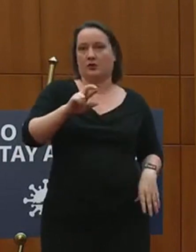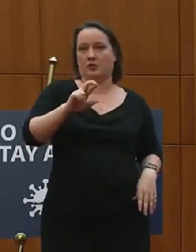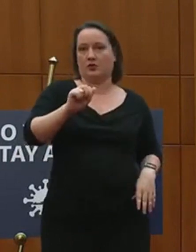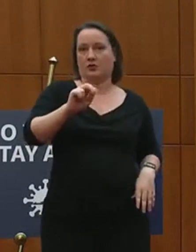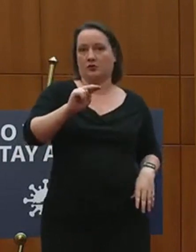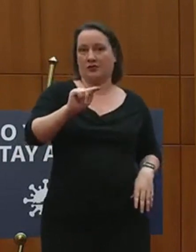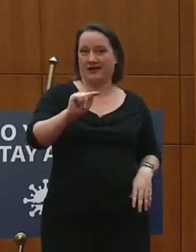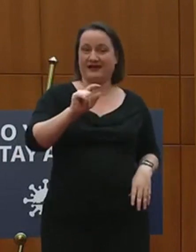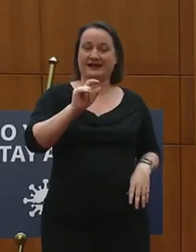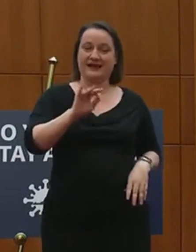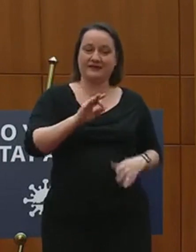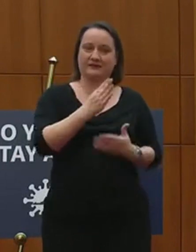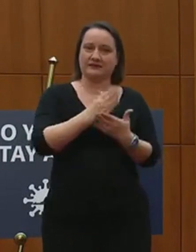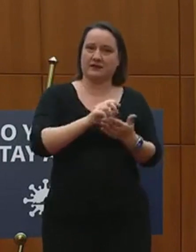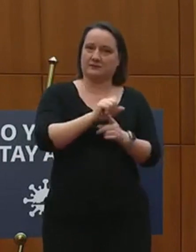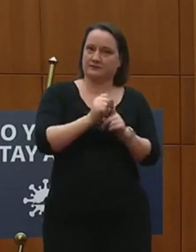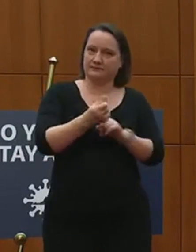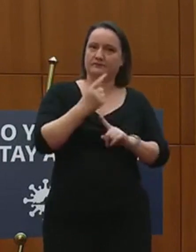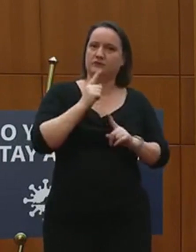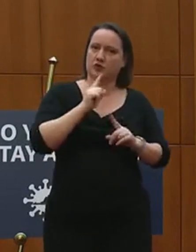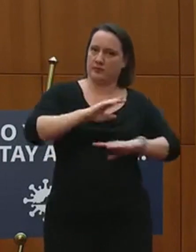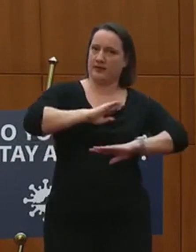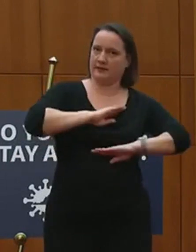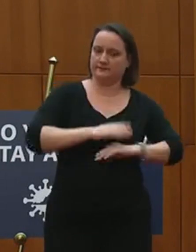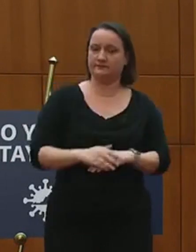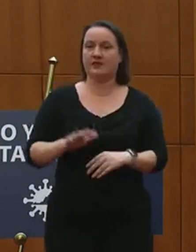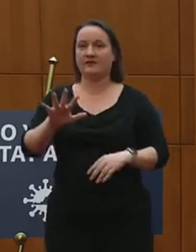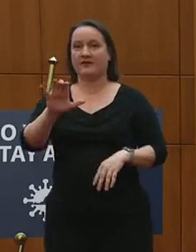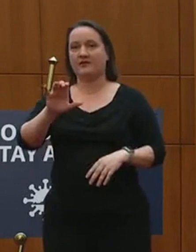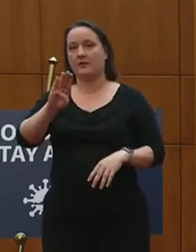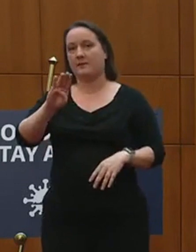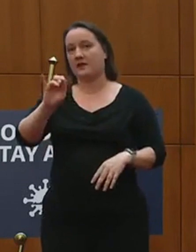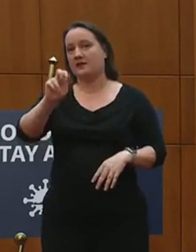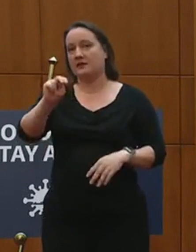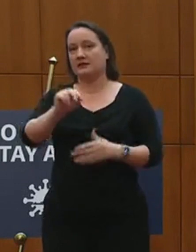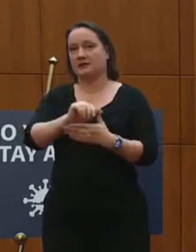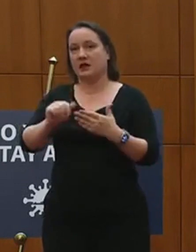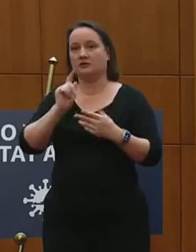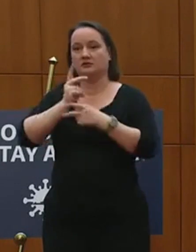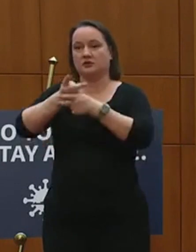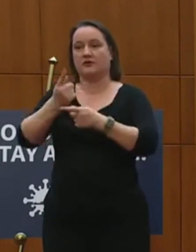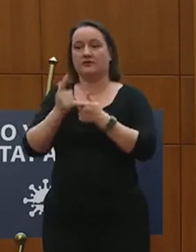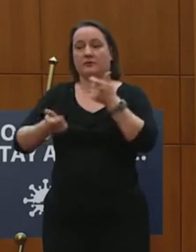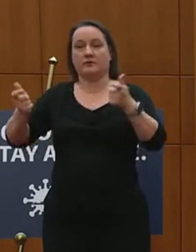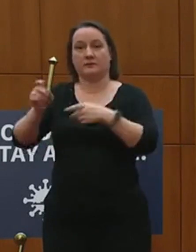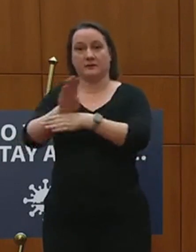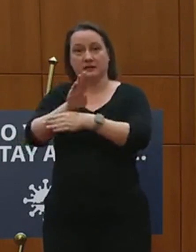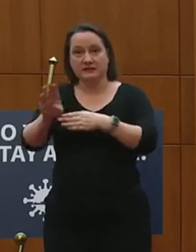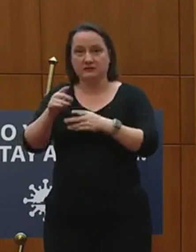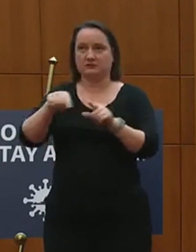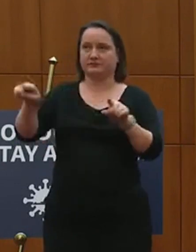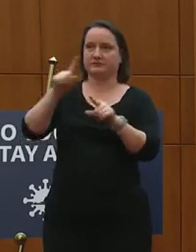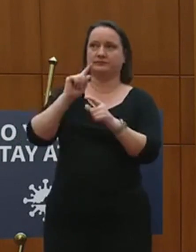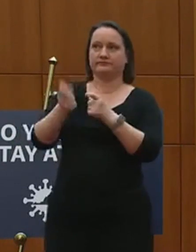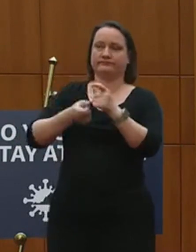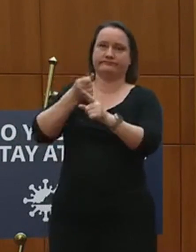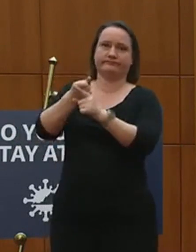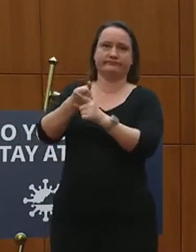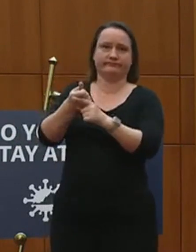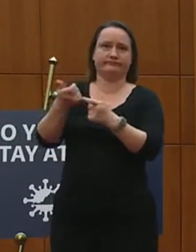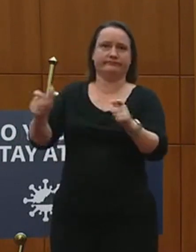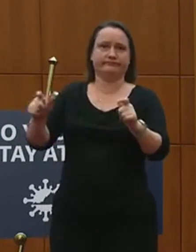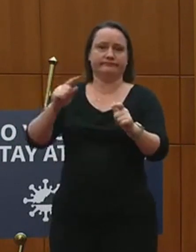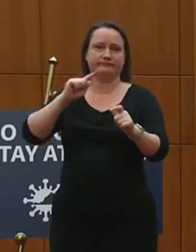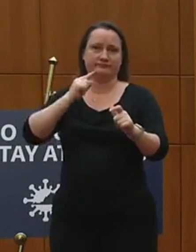conditions. There's $500 billion for loans to large businesses, those that have been impacted significantly,